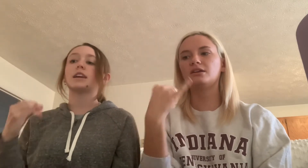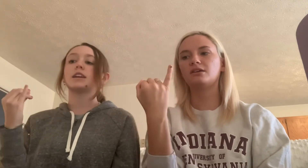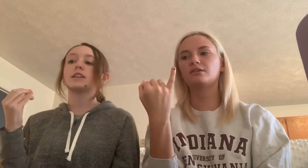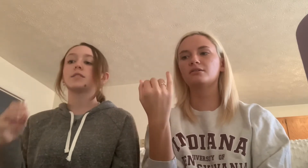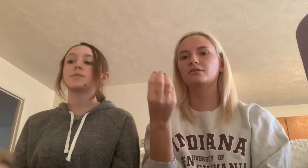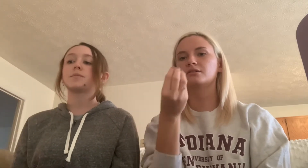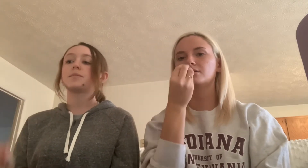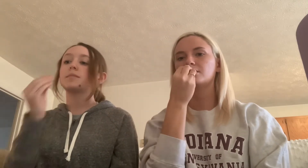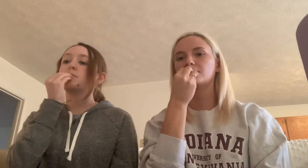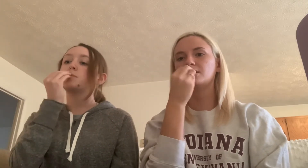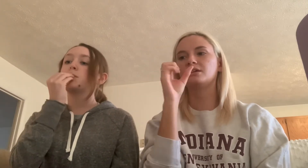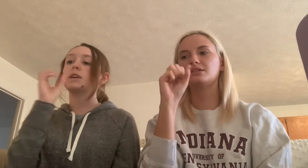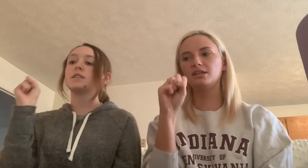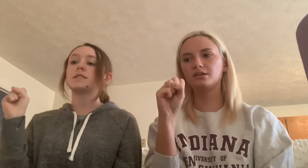eating, and eats.